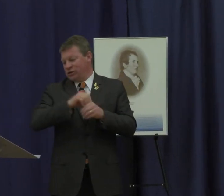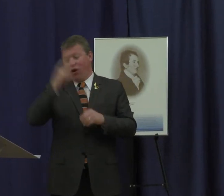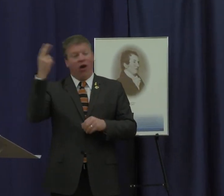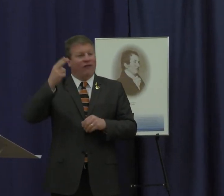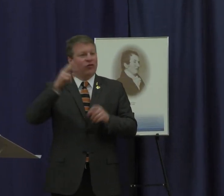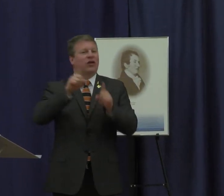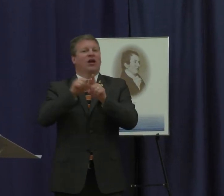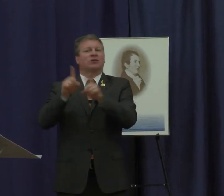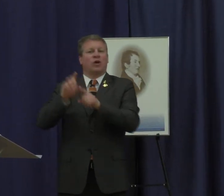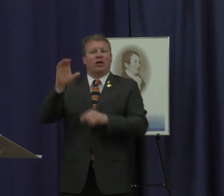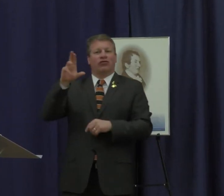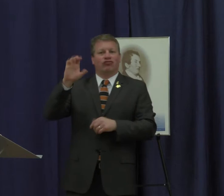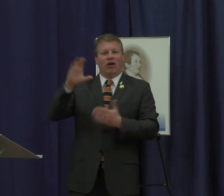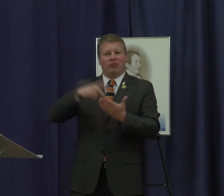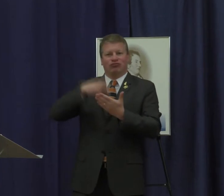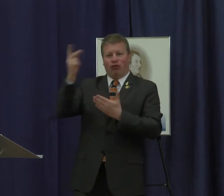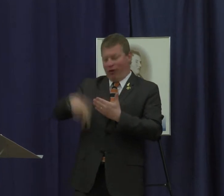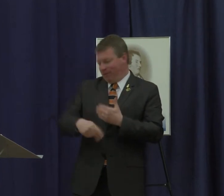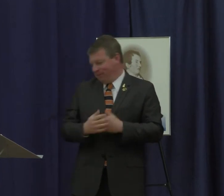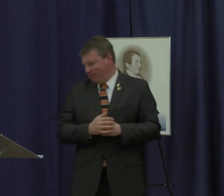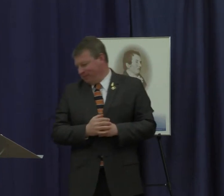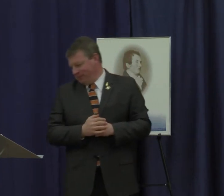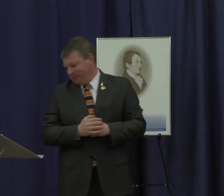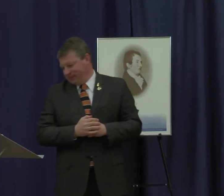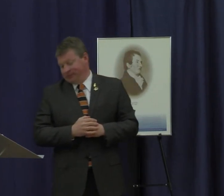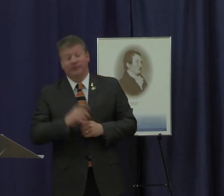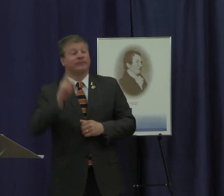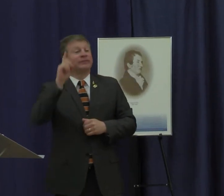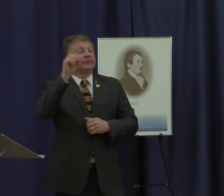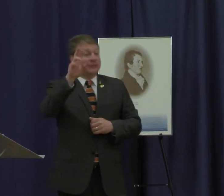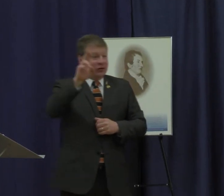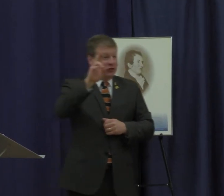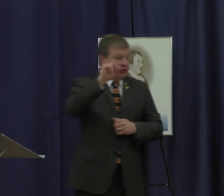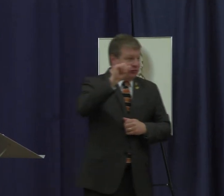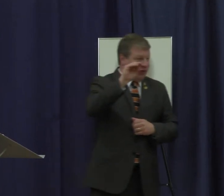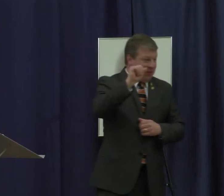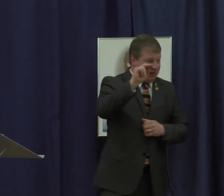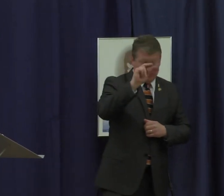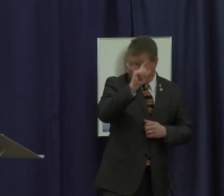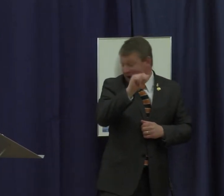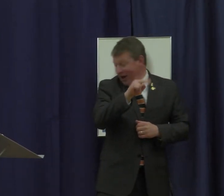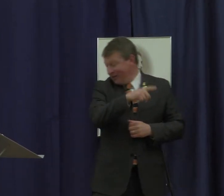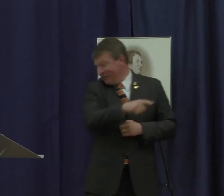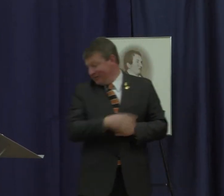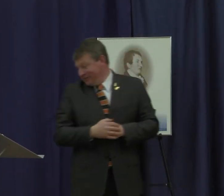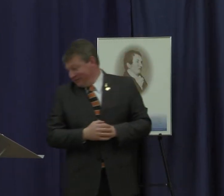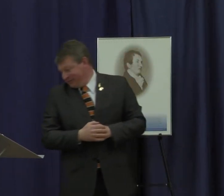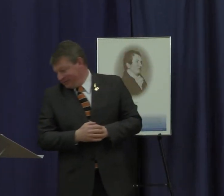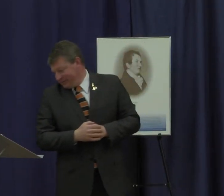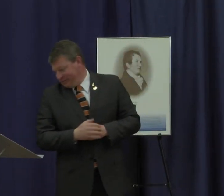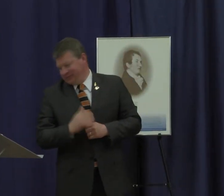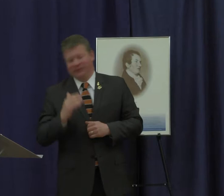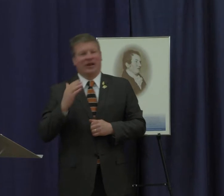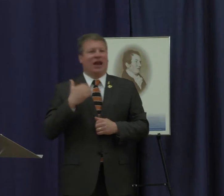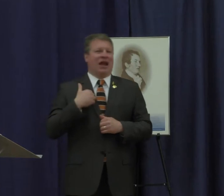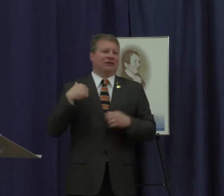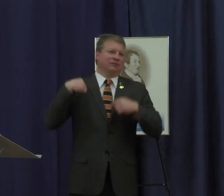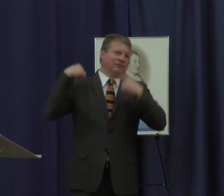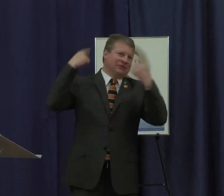She's worked with two public schools in Hartford, also with the CREC program. Dr. Ramanan is of whom